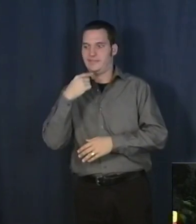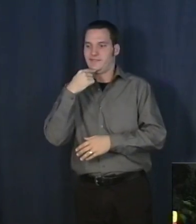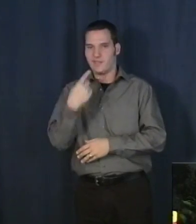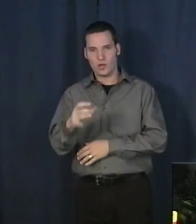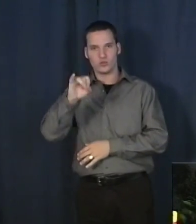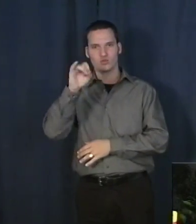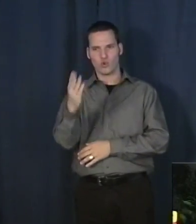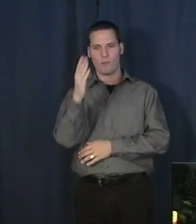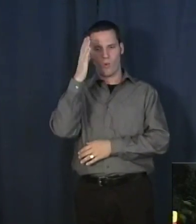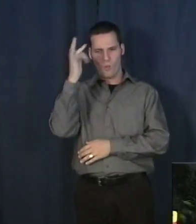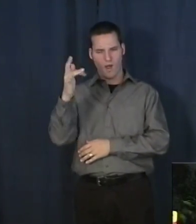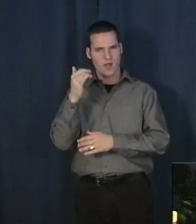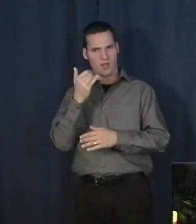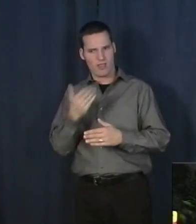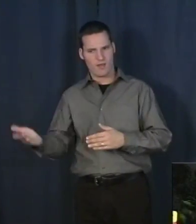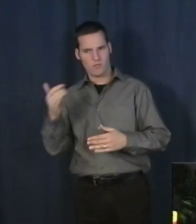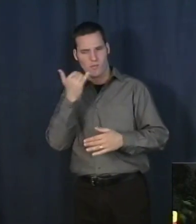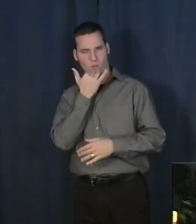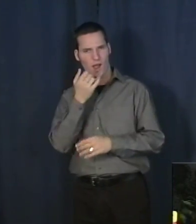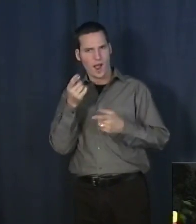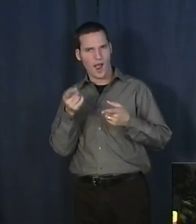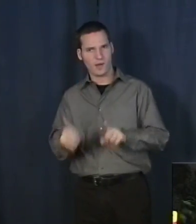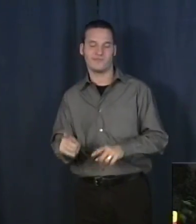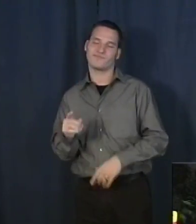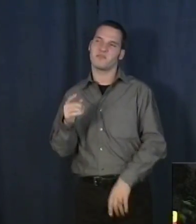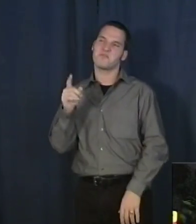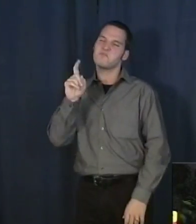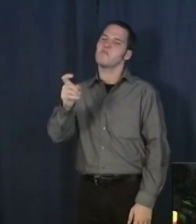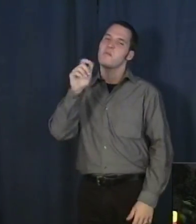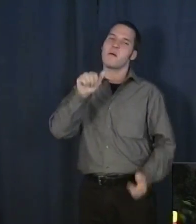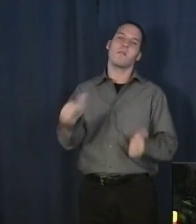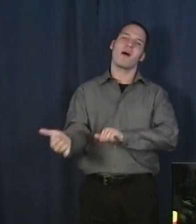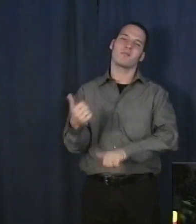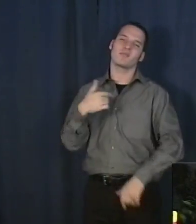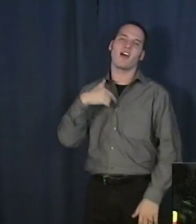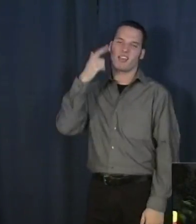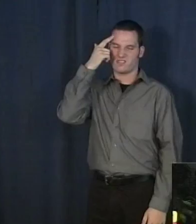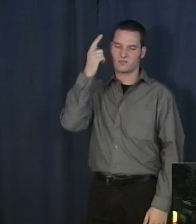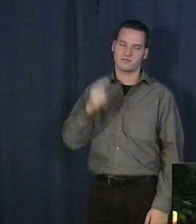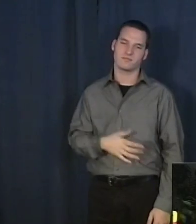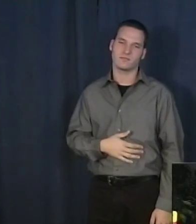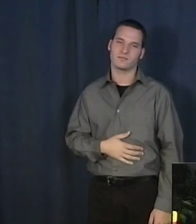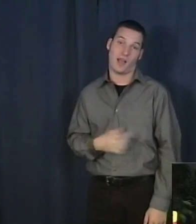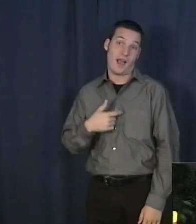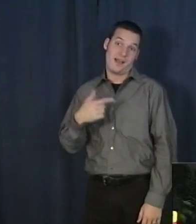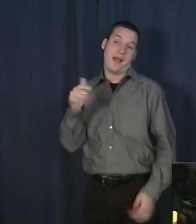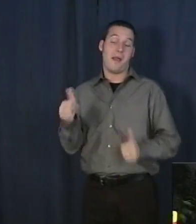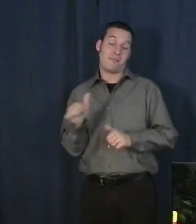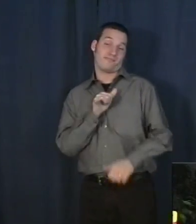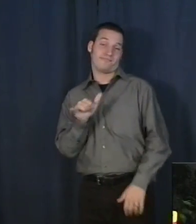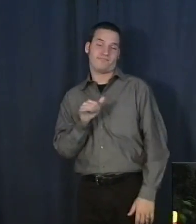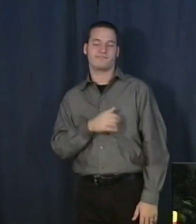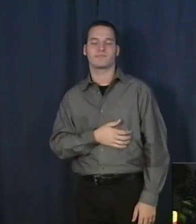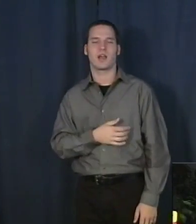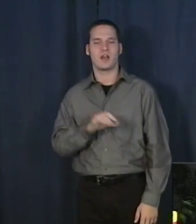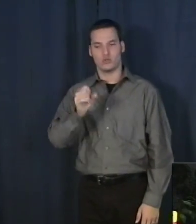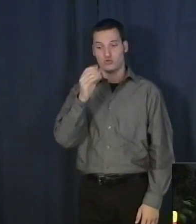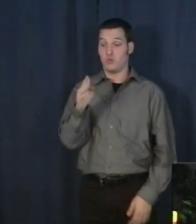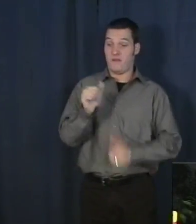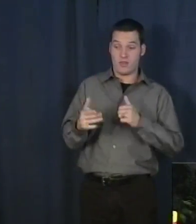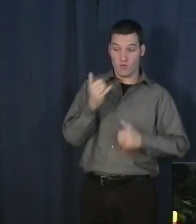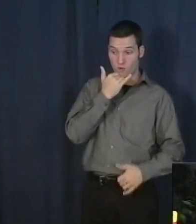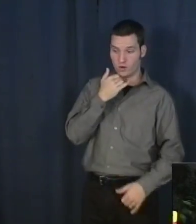guys telling Job why everything went wrong. They had to be Baptists the way I got it figured. That's what I am. They said,